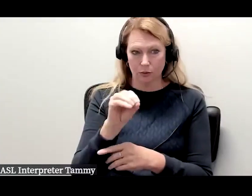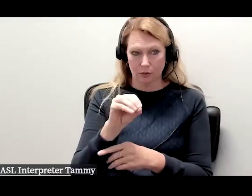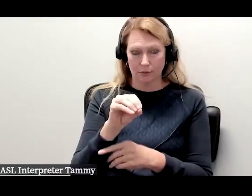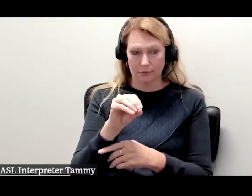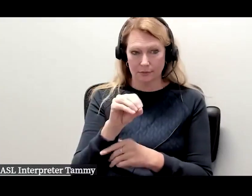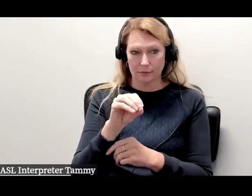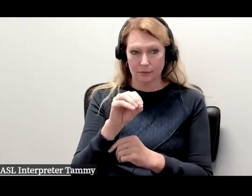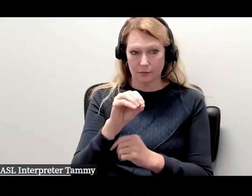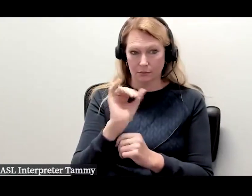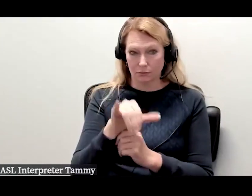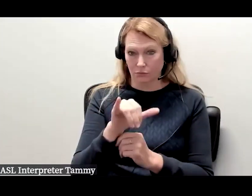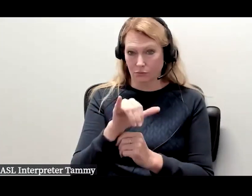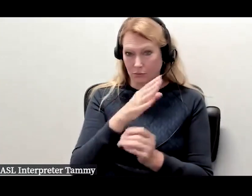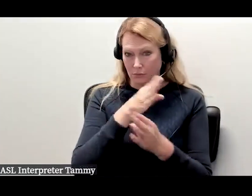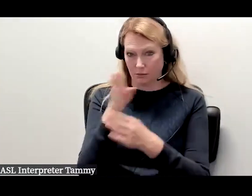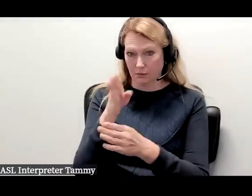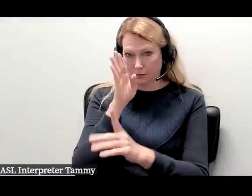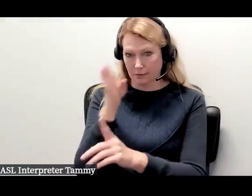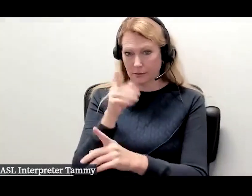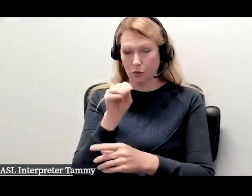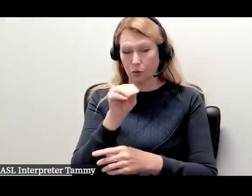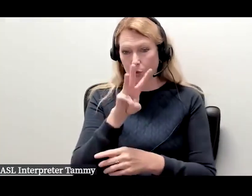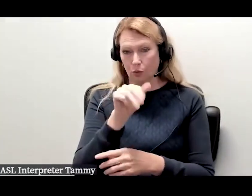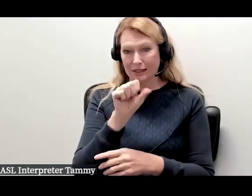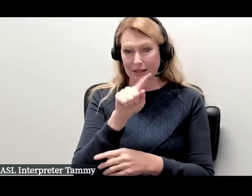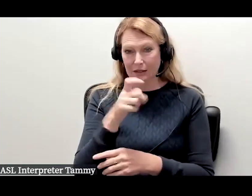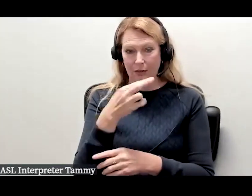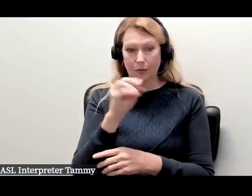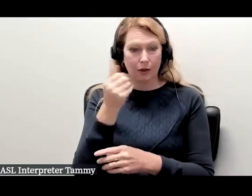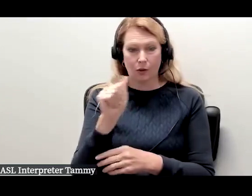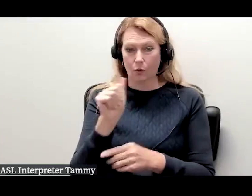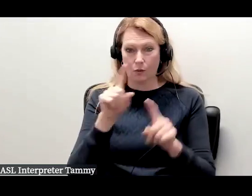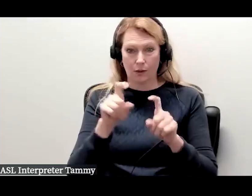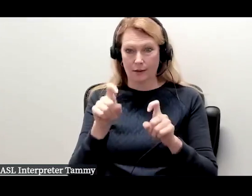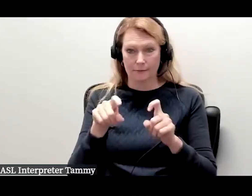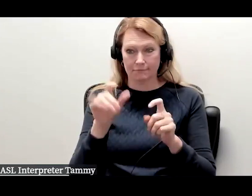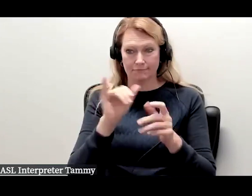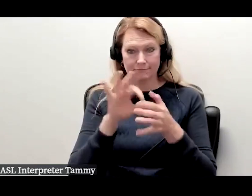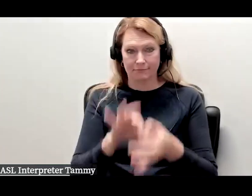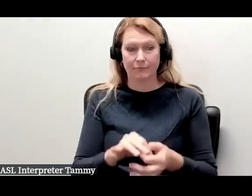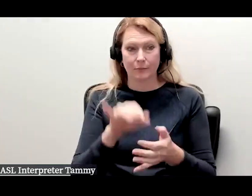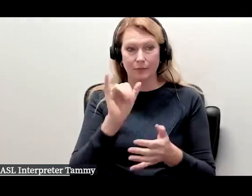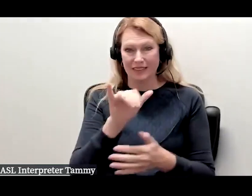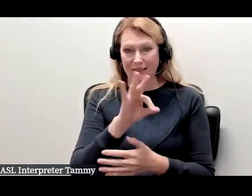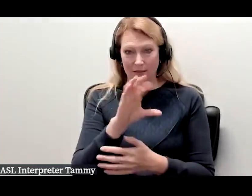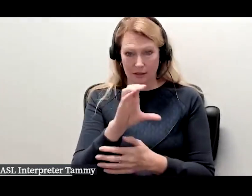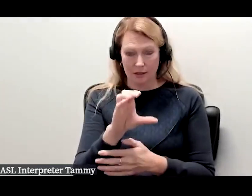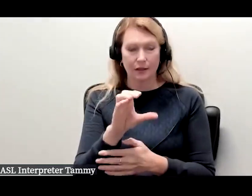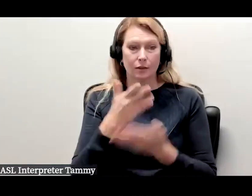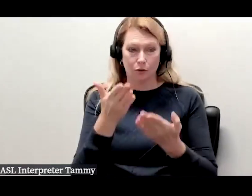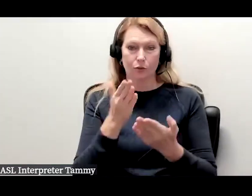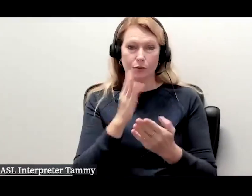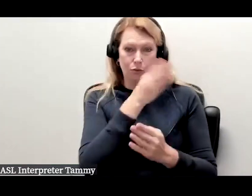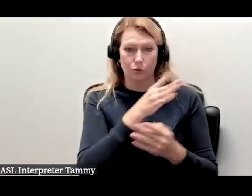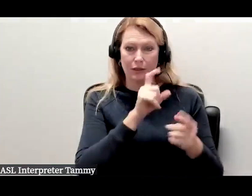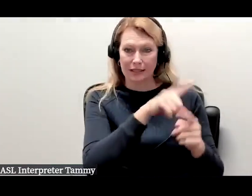mean, that's been directed to Waste Pro in the past. And if there are questions of that sort related to FCC, I would certainly direct you to them